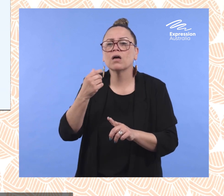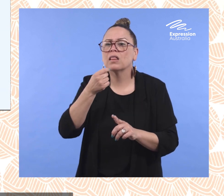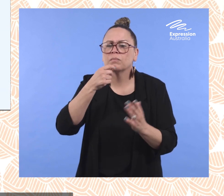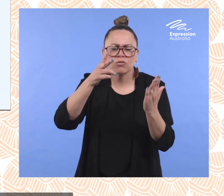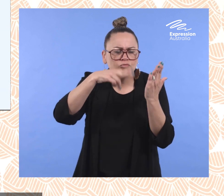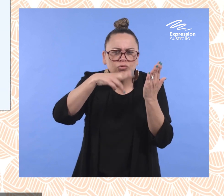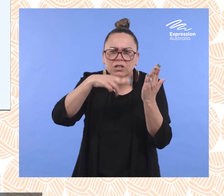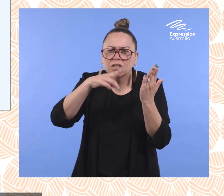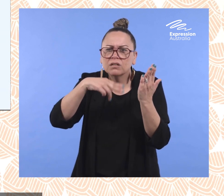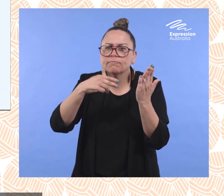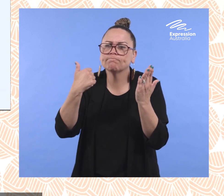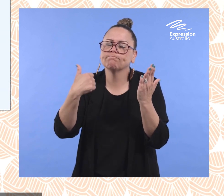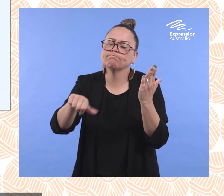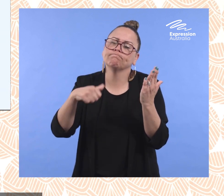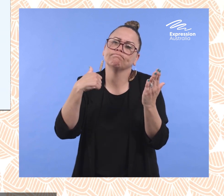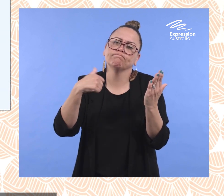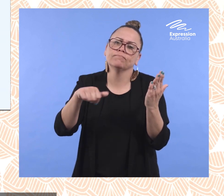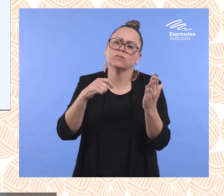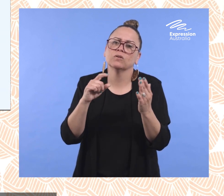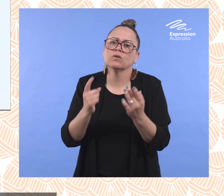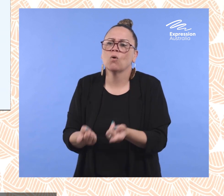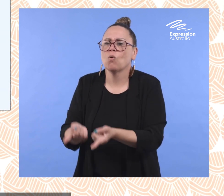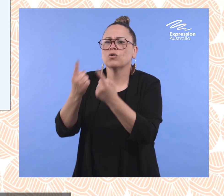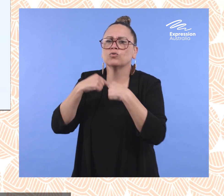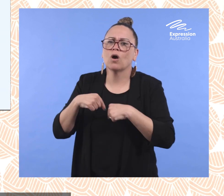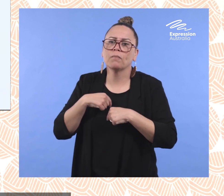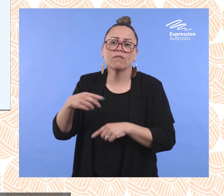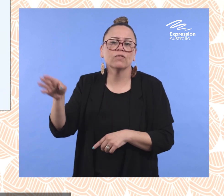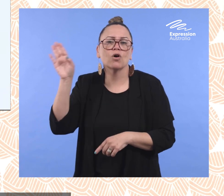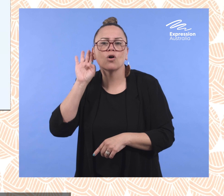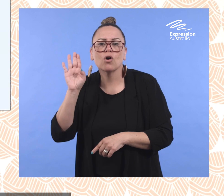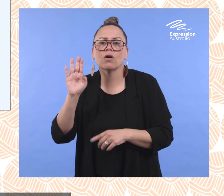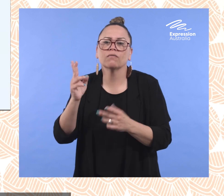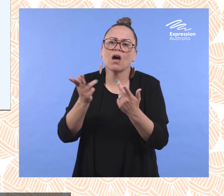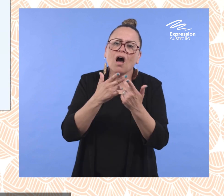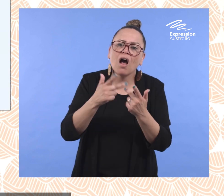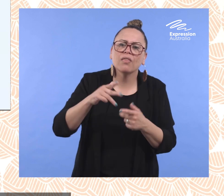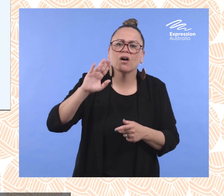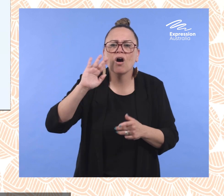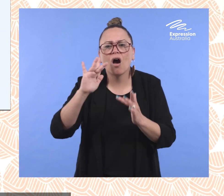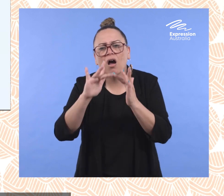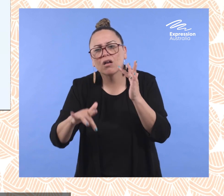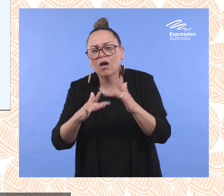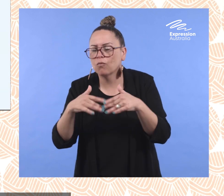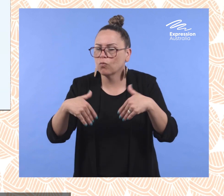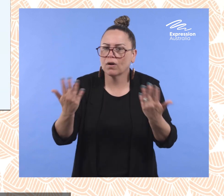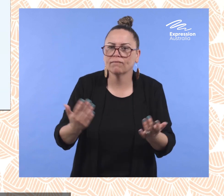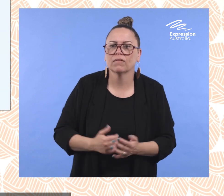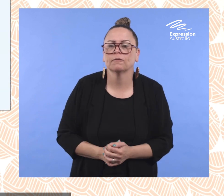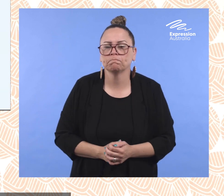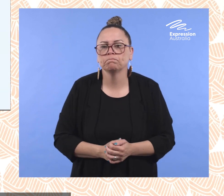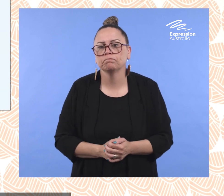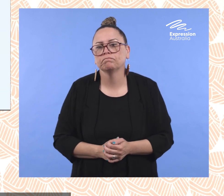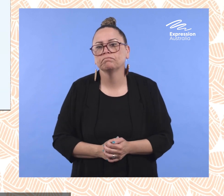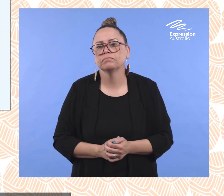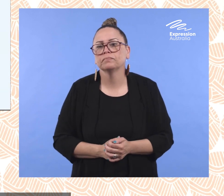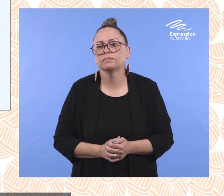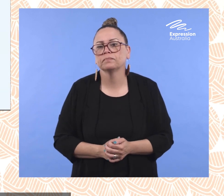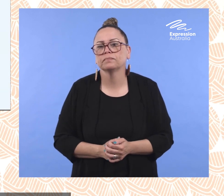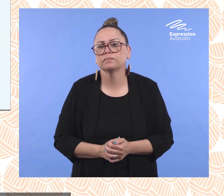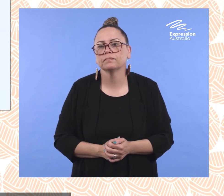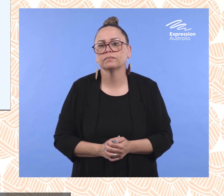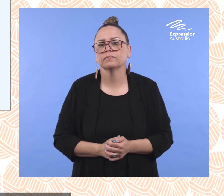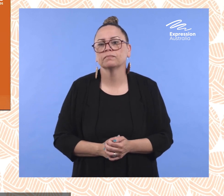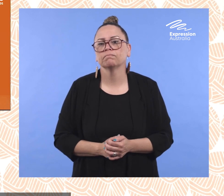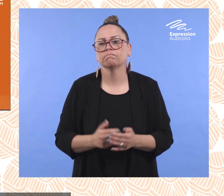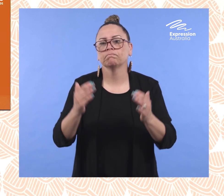I've done a bit of reading and this is what I've been told or what I've heard at this webinar or whatever the case might be.